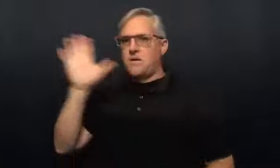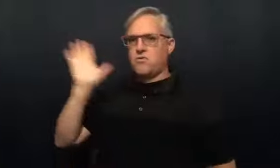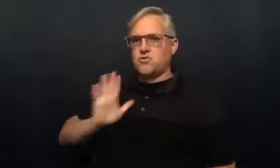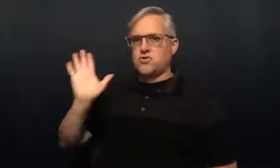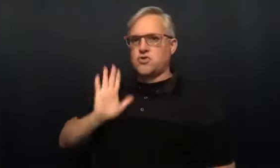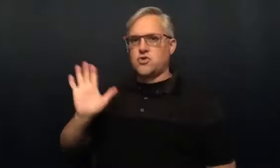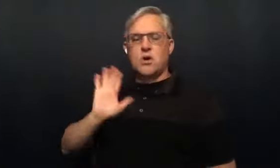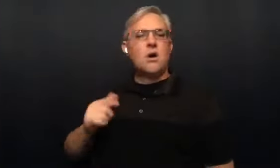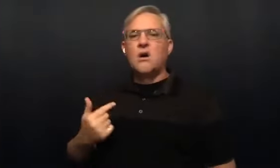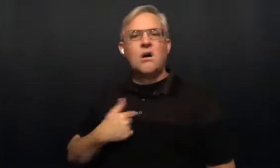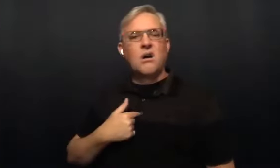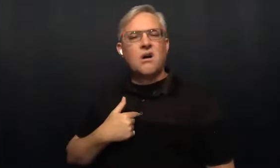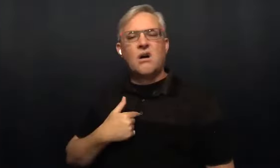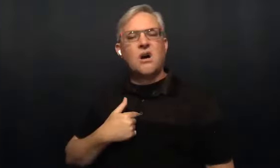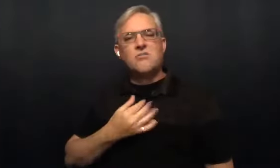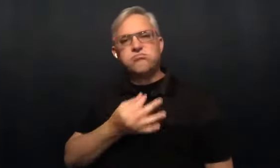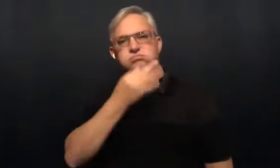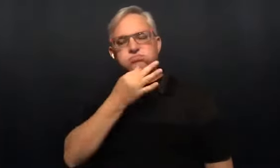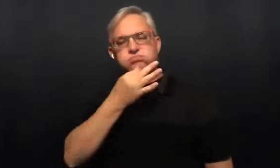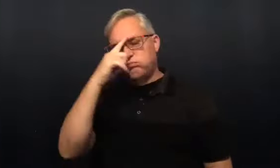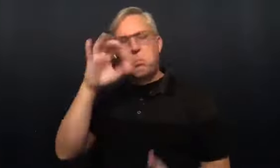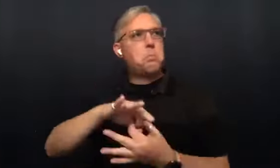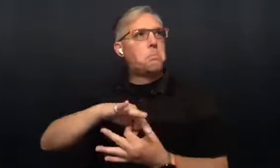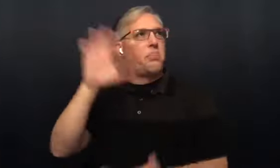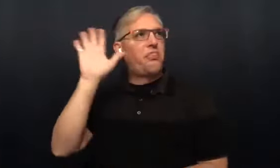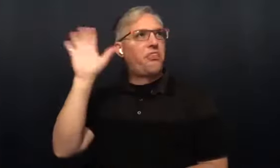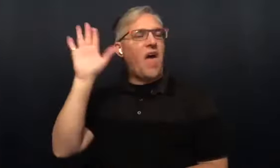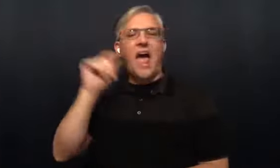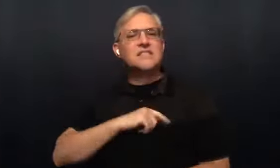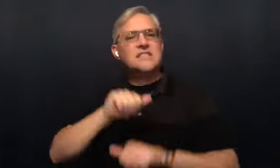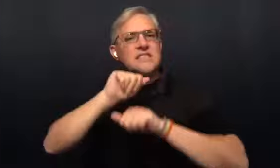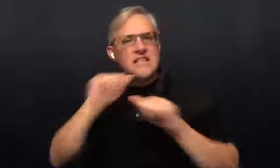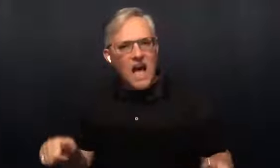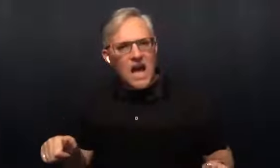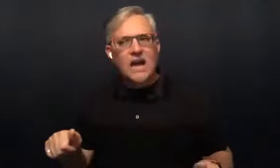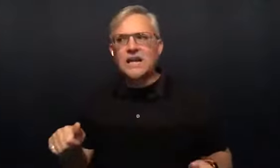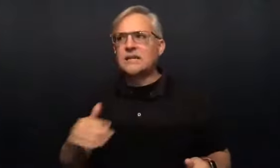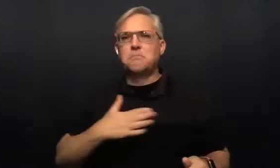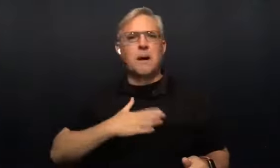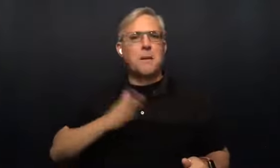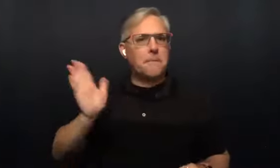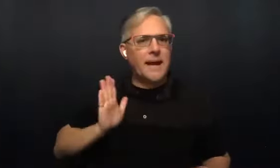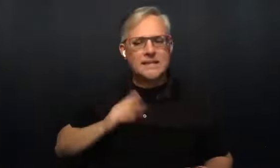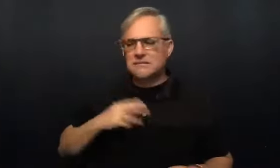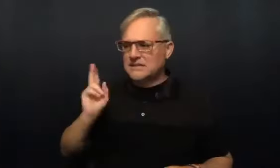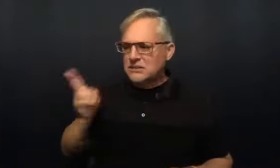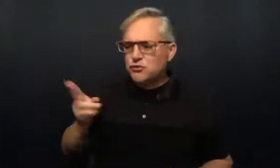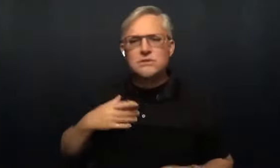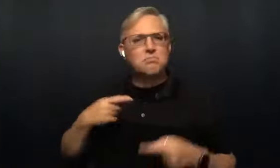and detach and really deny the painful history of my past. But I do believe that God, he gives us the gift